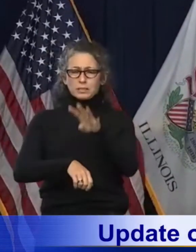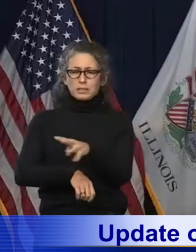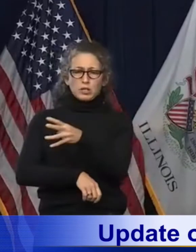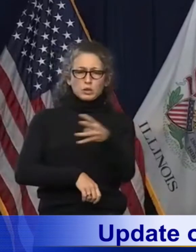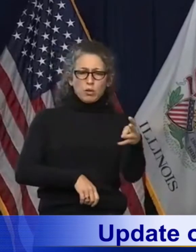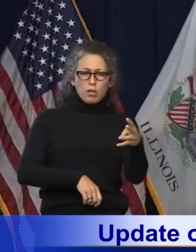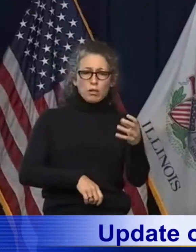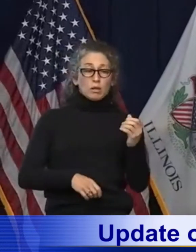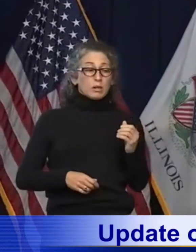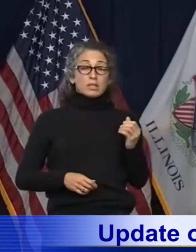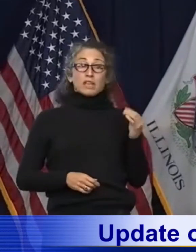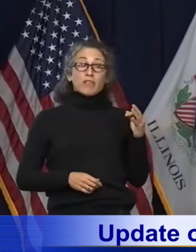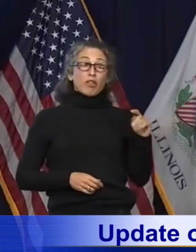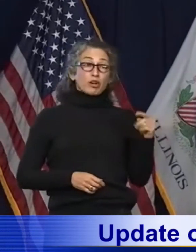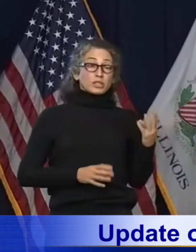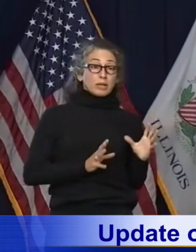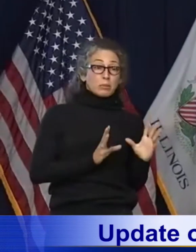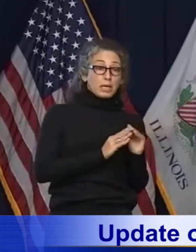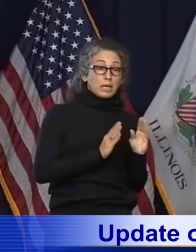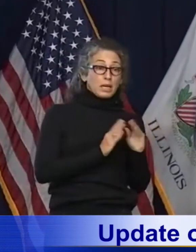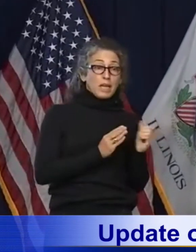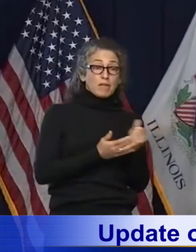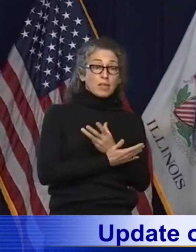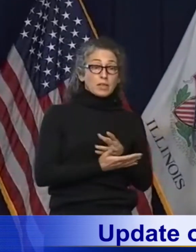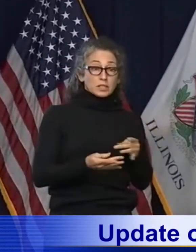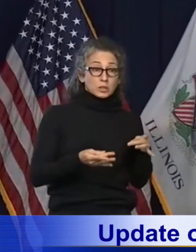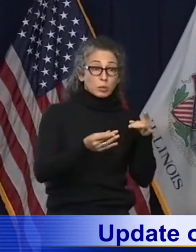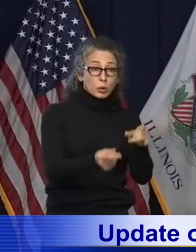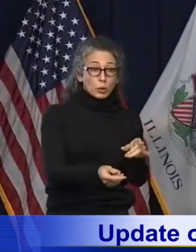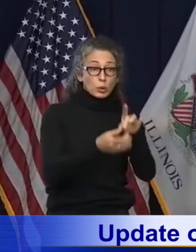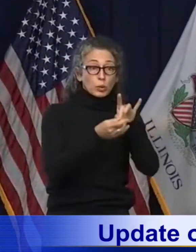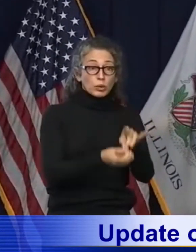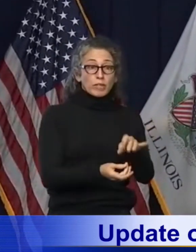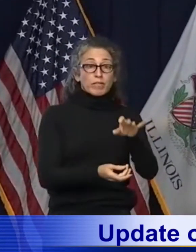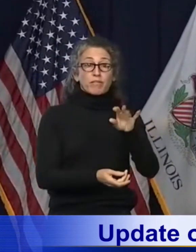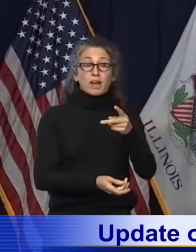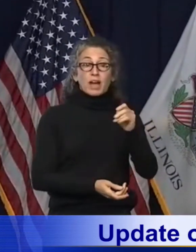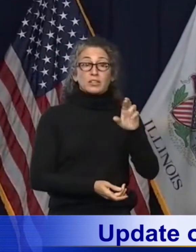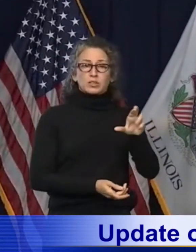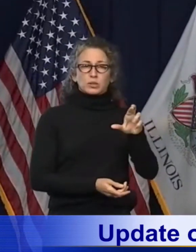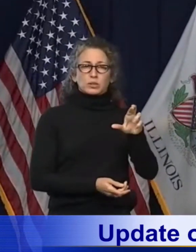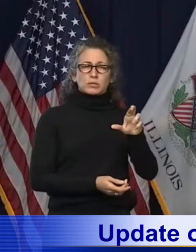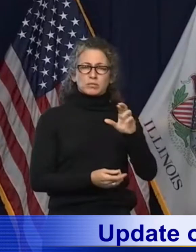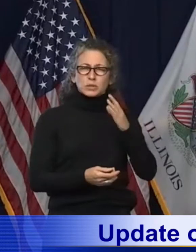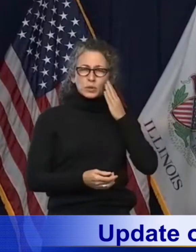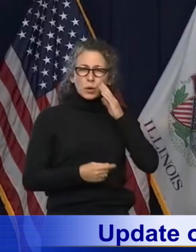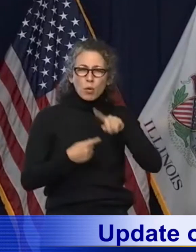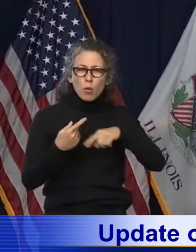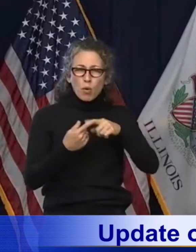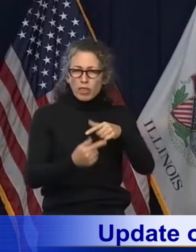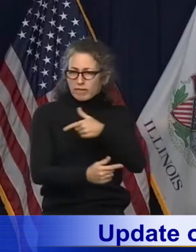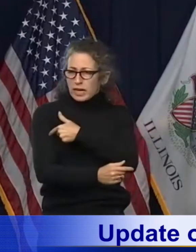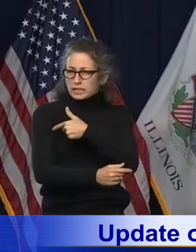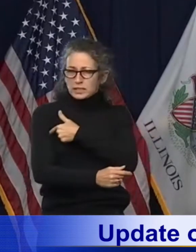with Pfizer? When might those first vaccine shots be given out here in Illinois?